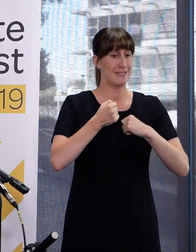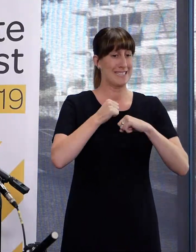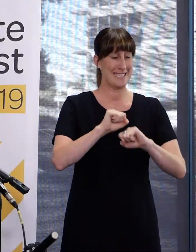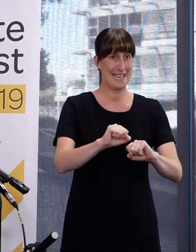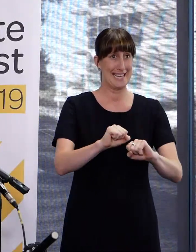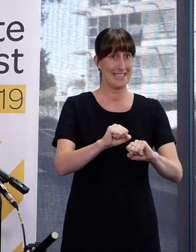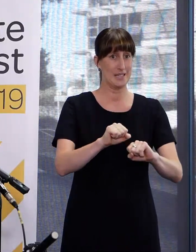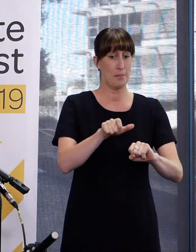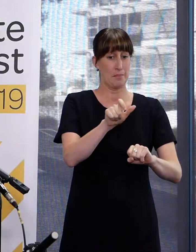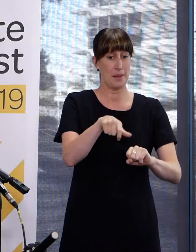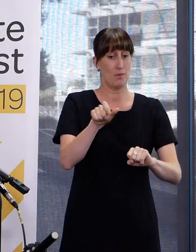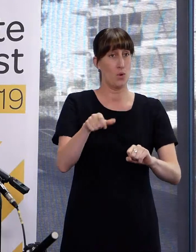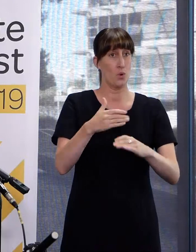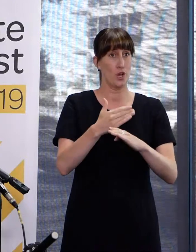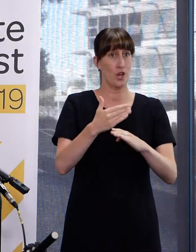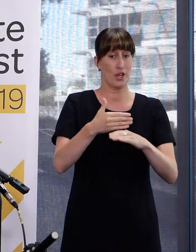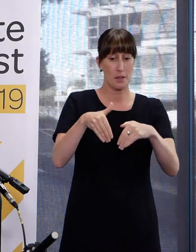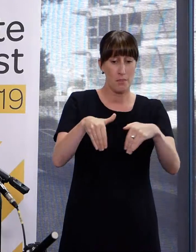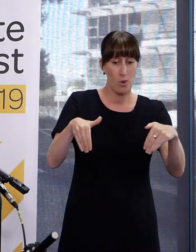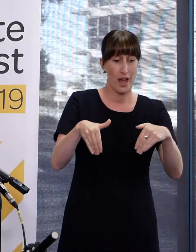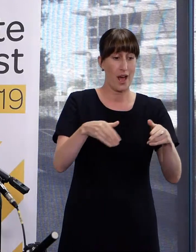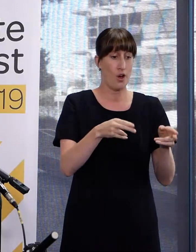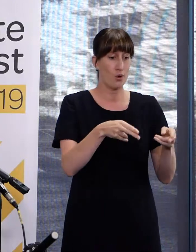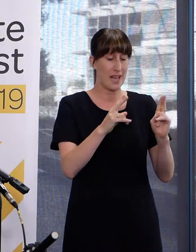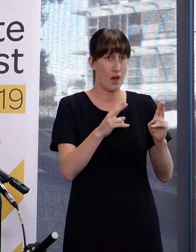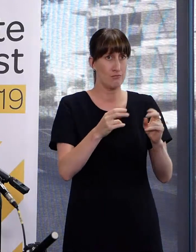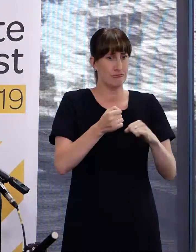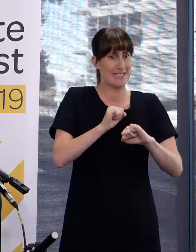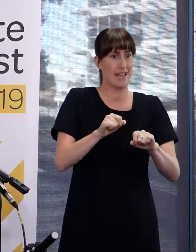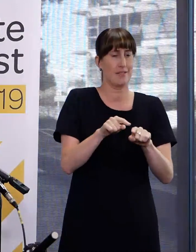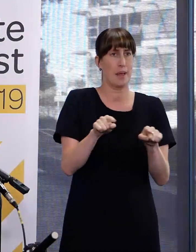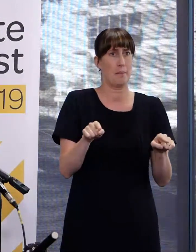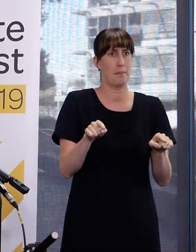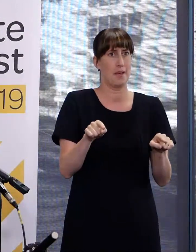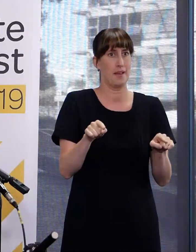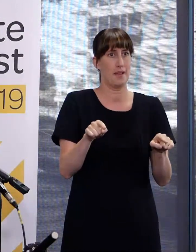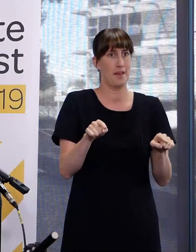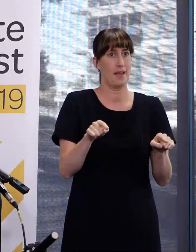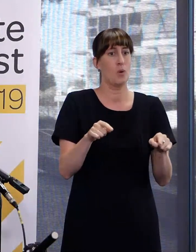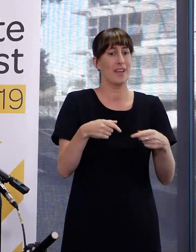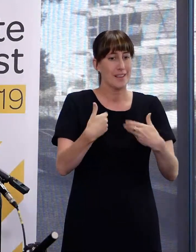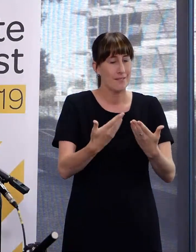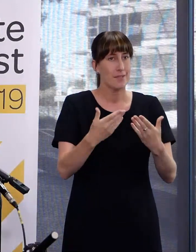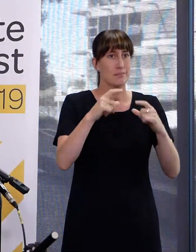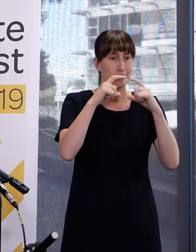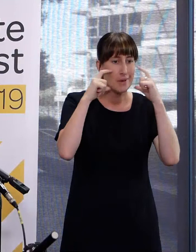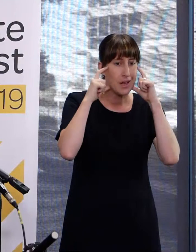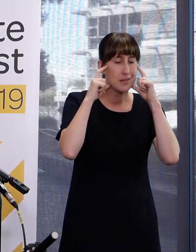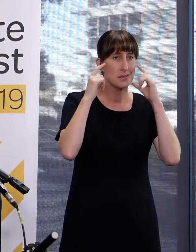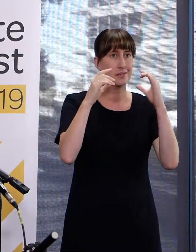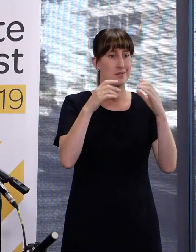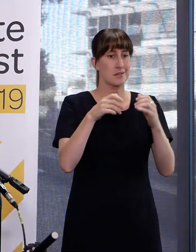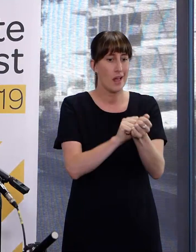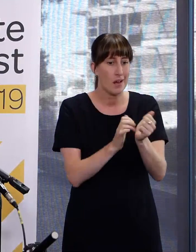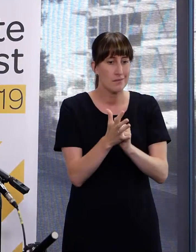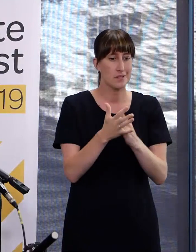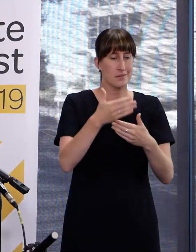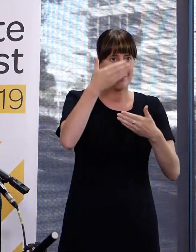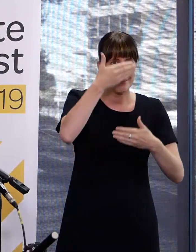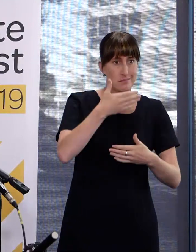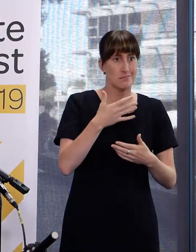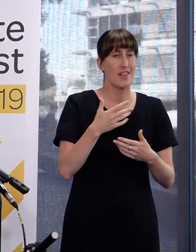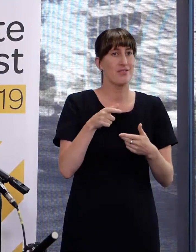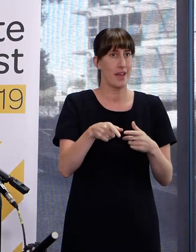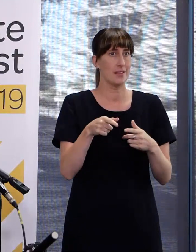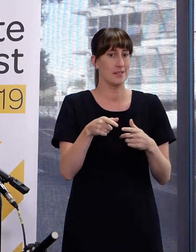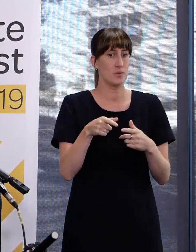and their families from being infected. And the vaccine is another very important tool in protecting them and their families. I think, again, what's beholden